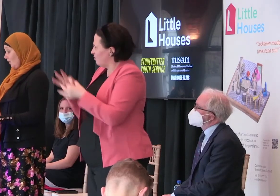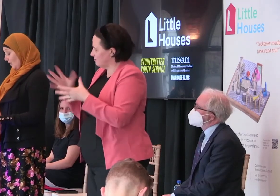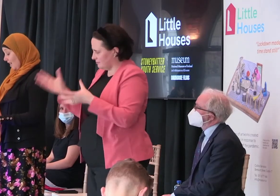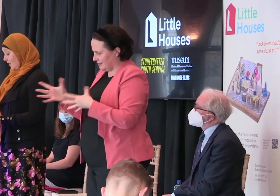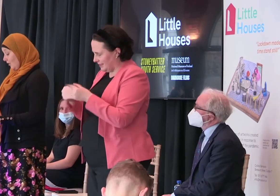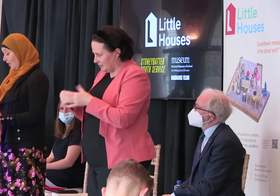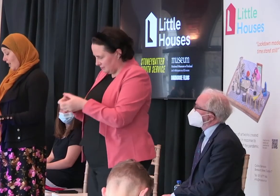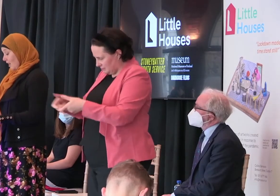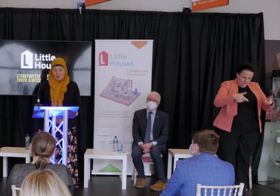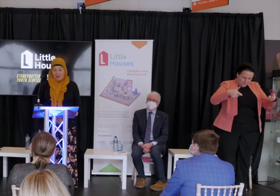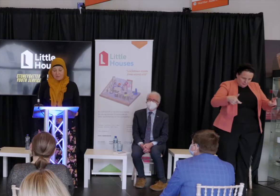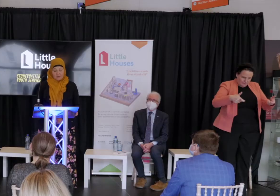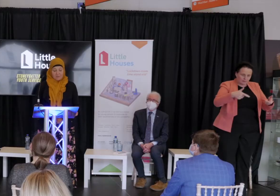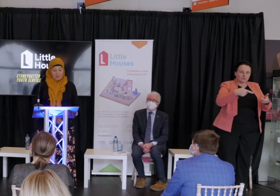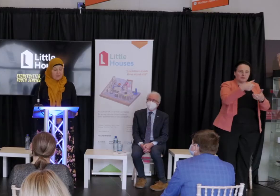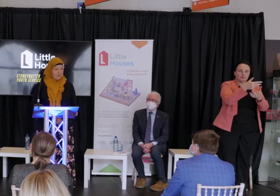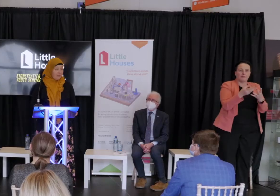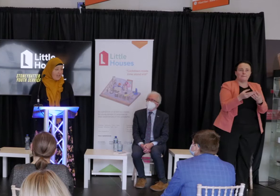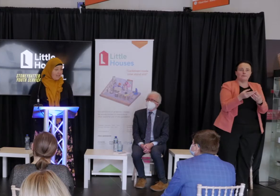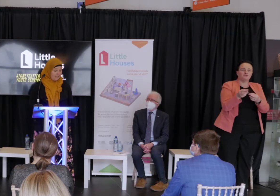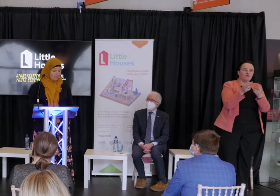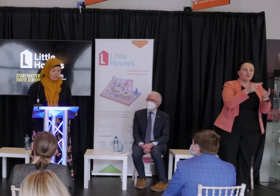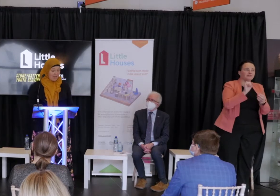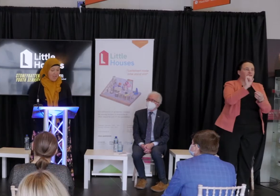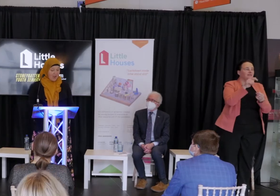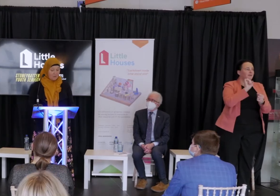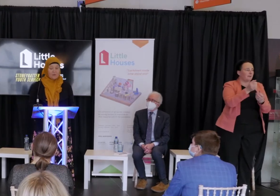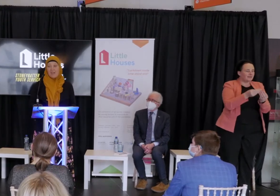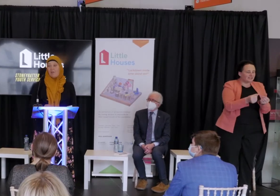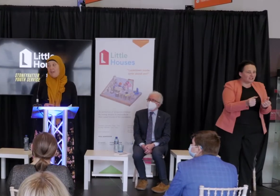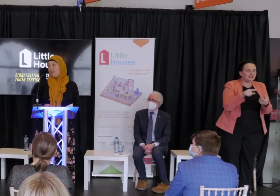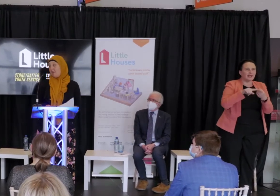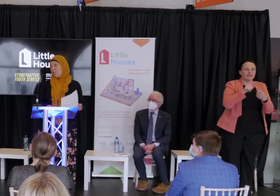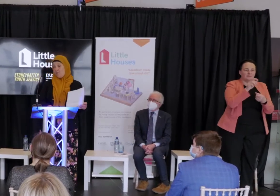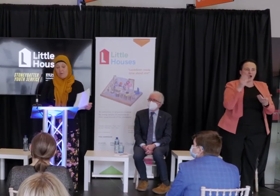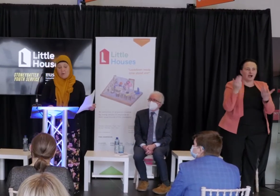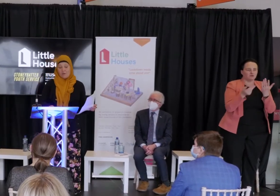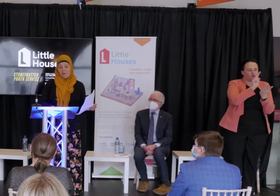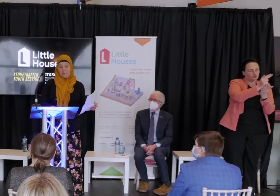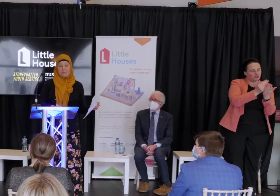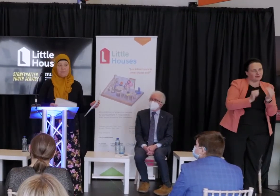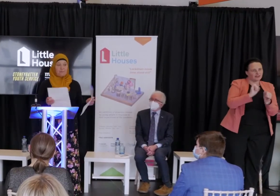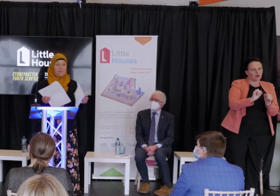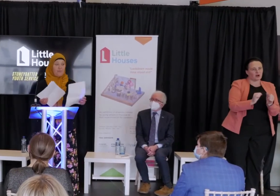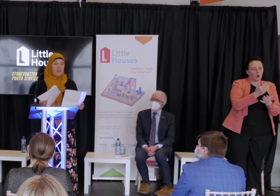mainly recycled craft materials and tips how to decorate their wooden board.